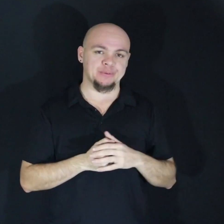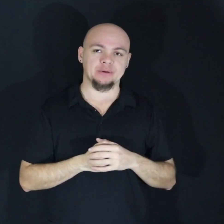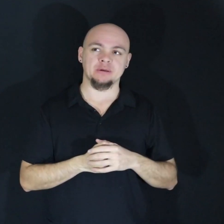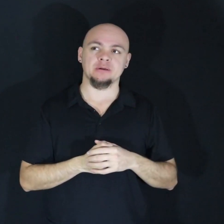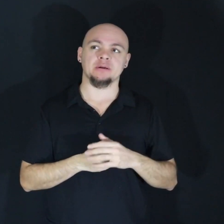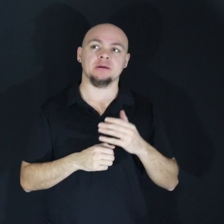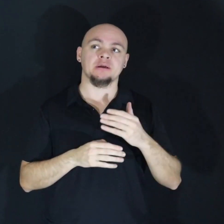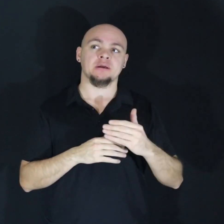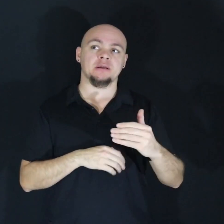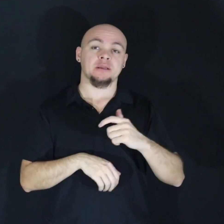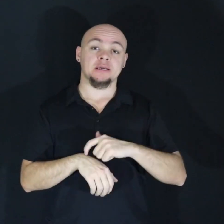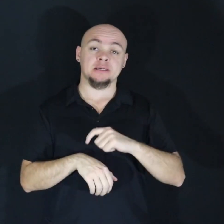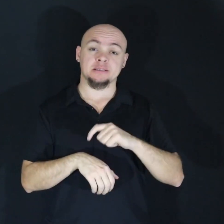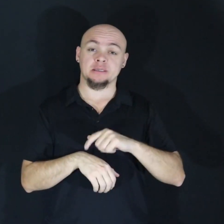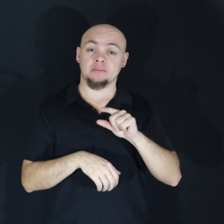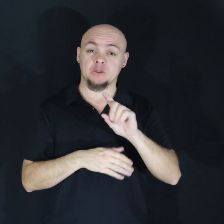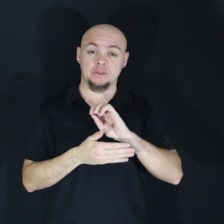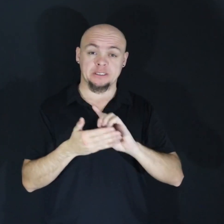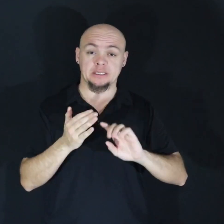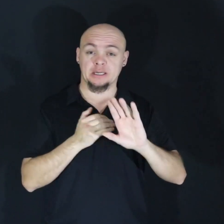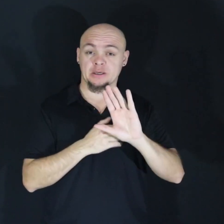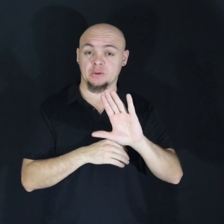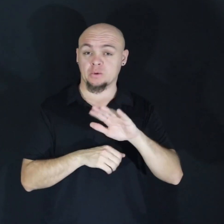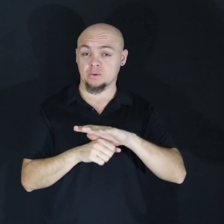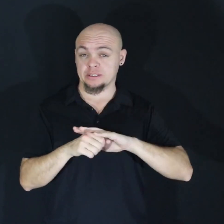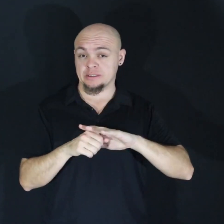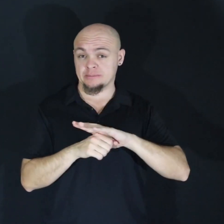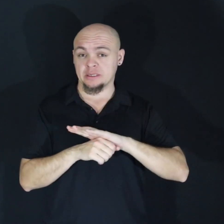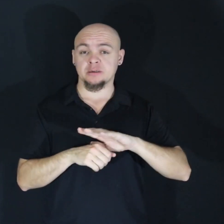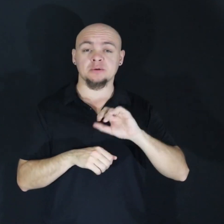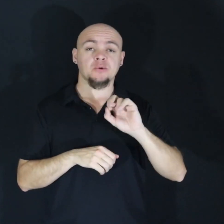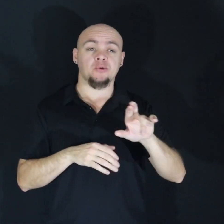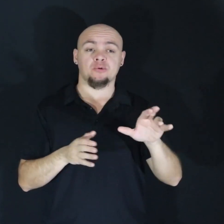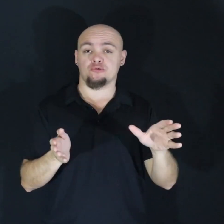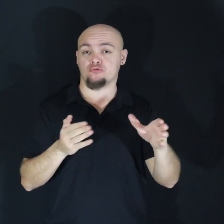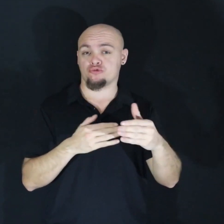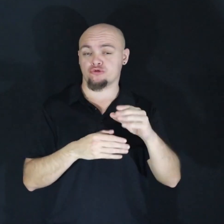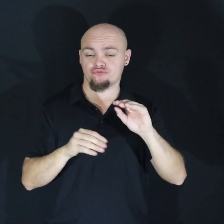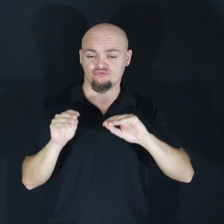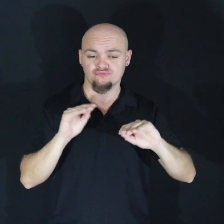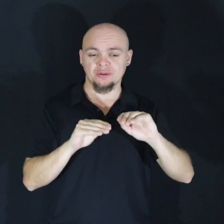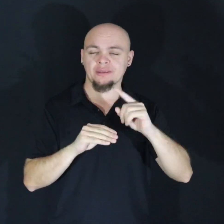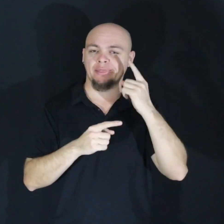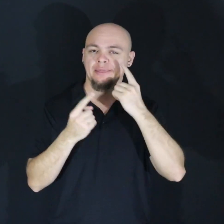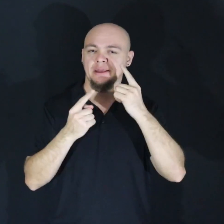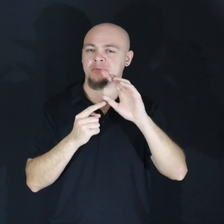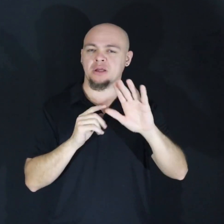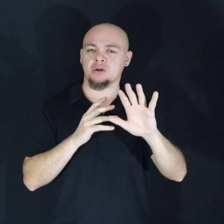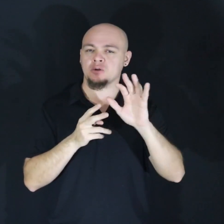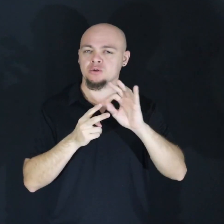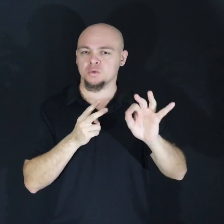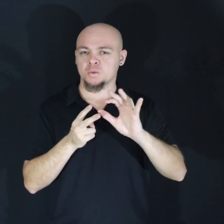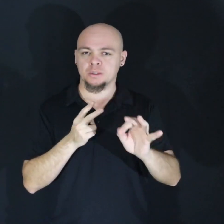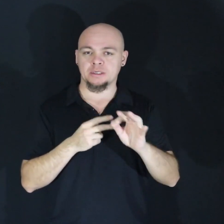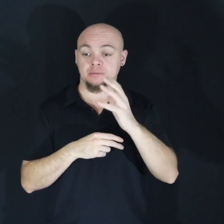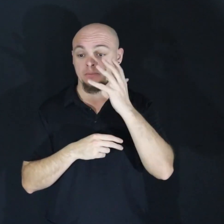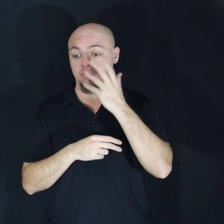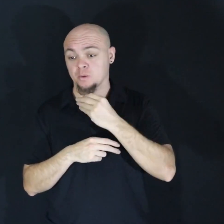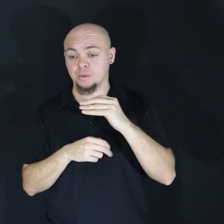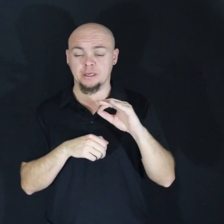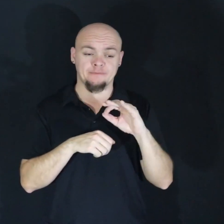Next time you're designing your own space, or even rearranging a room, don't think of it as a choice between beauty and